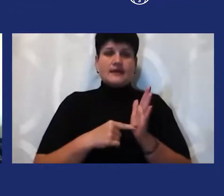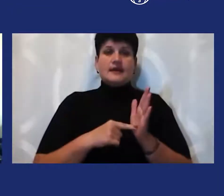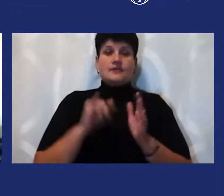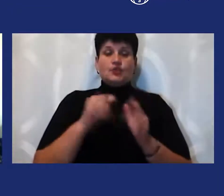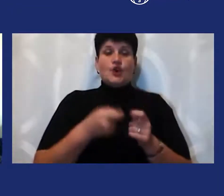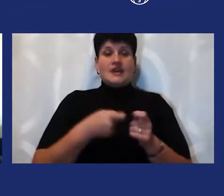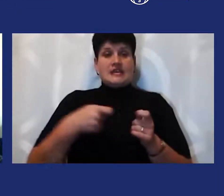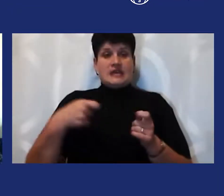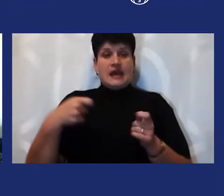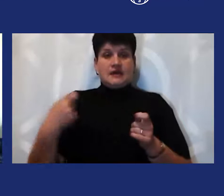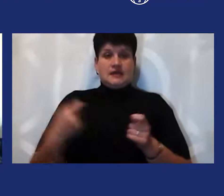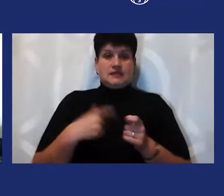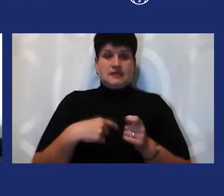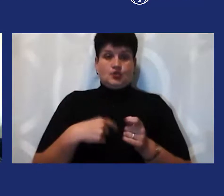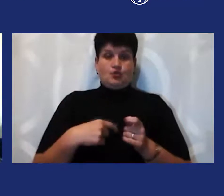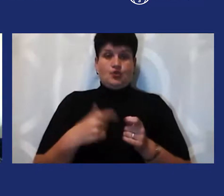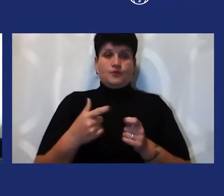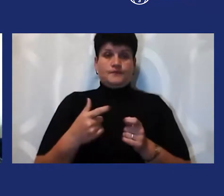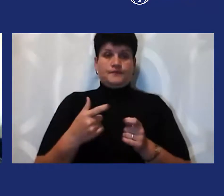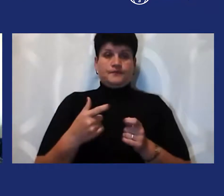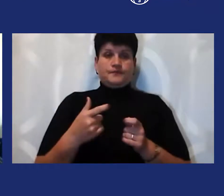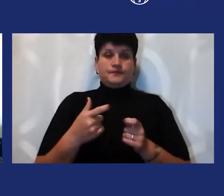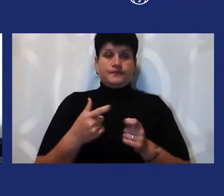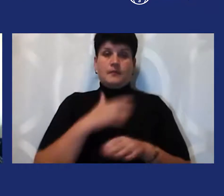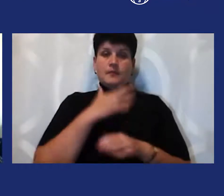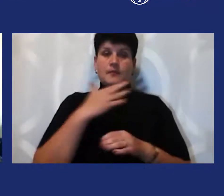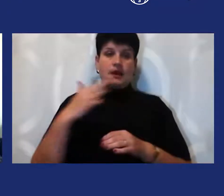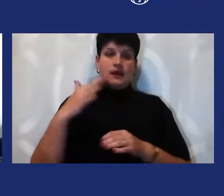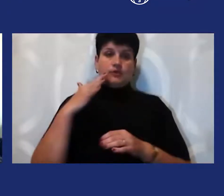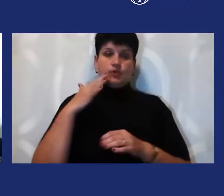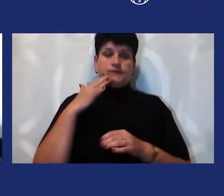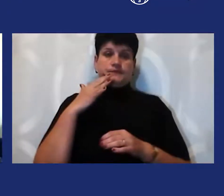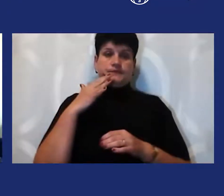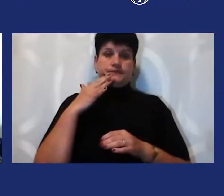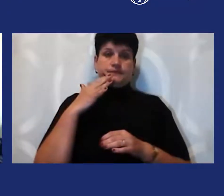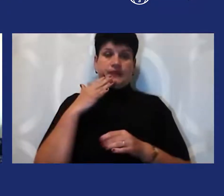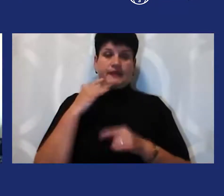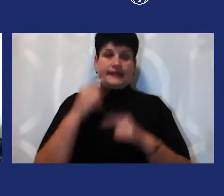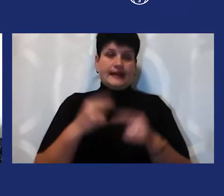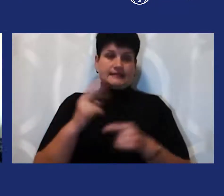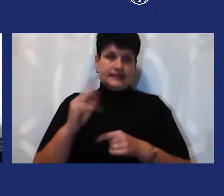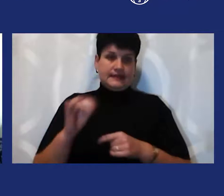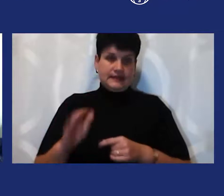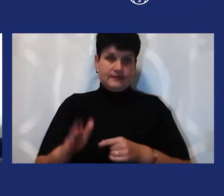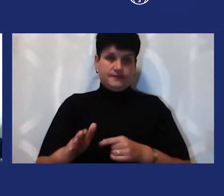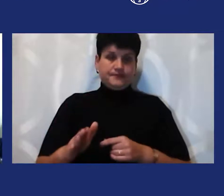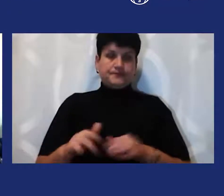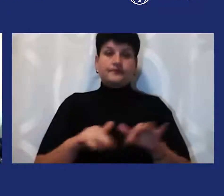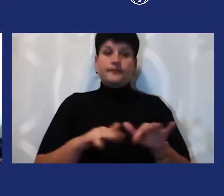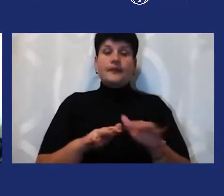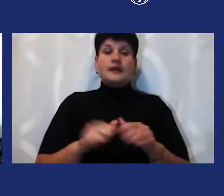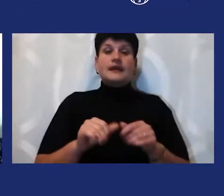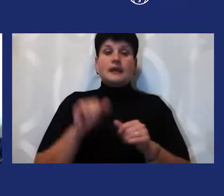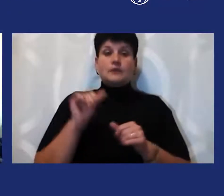is that it is a rather difficult question which requires thorough consideration for decision